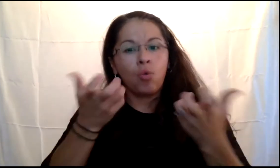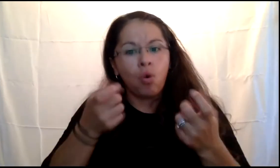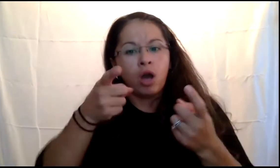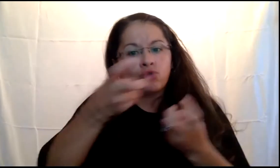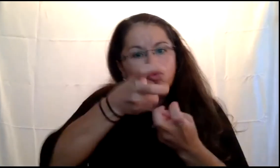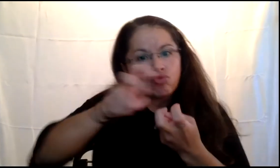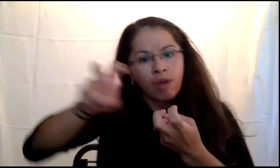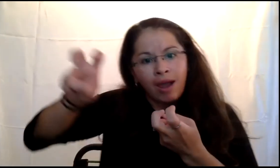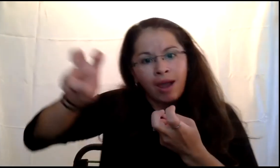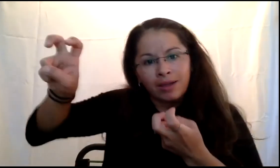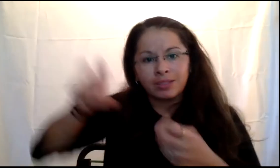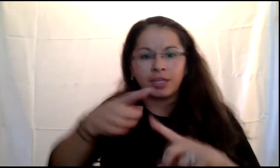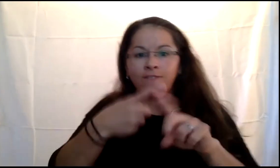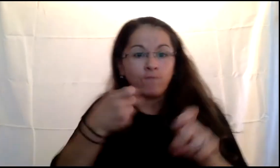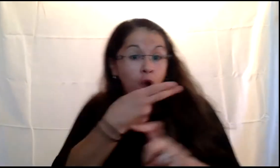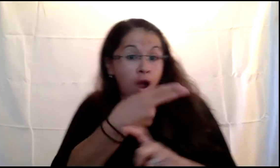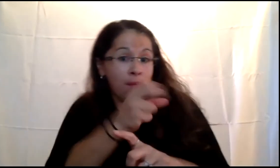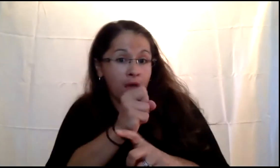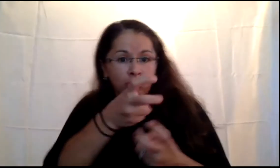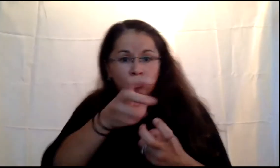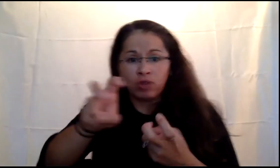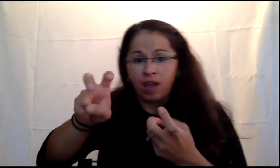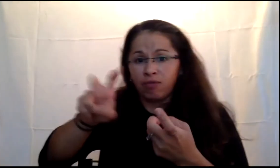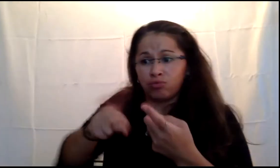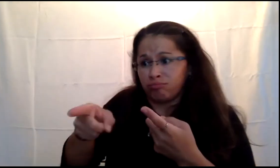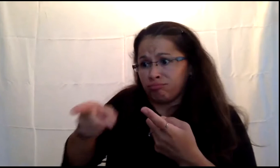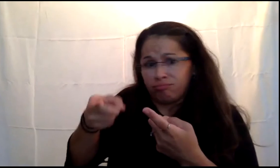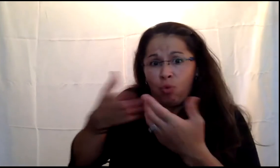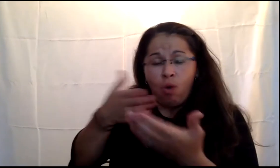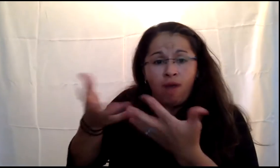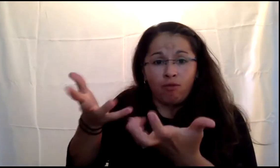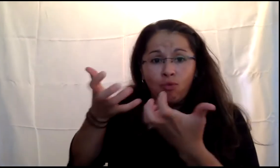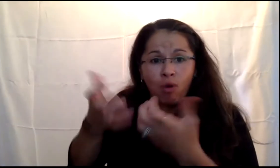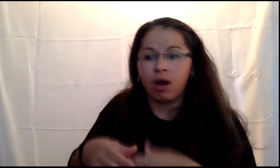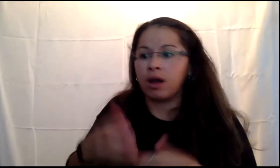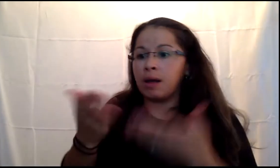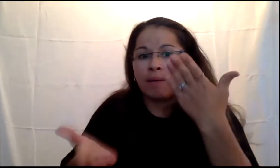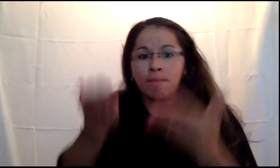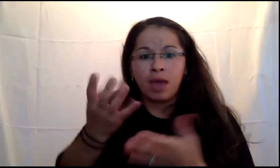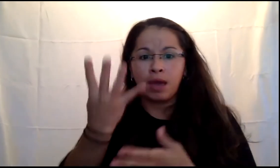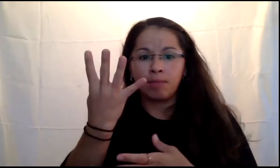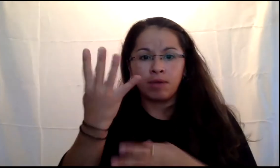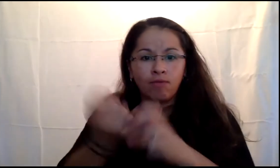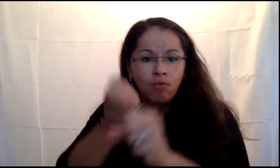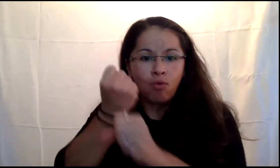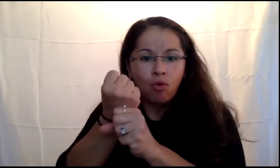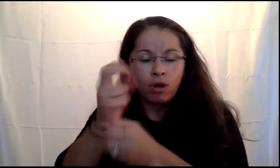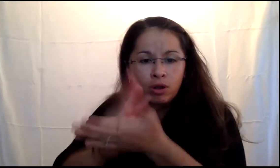step is for you, whether it is a straight path into a four-year university or a community college or an